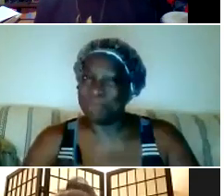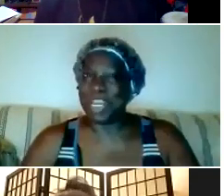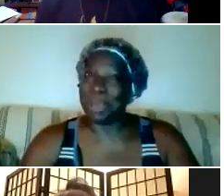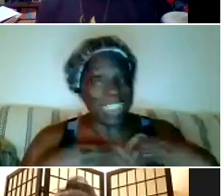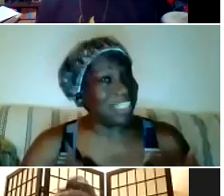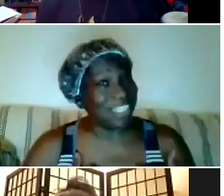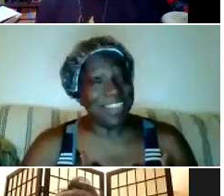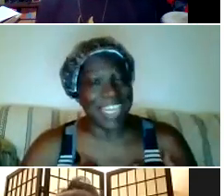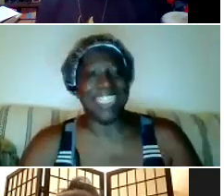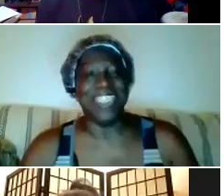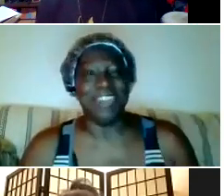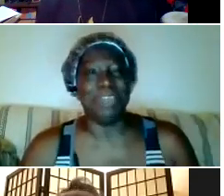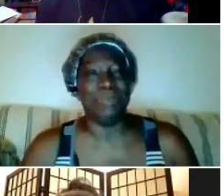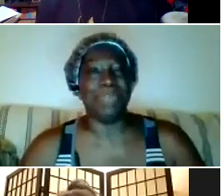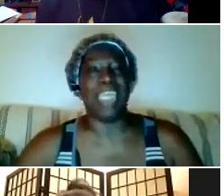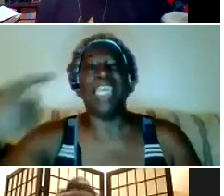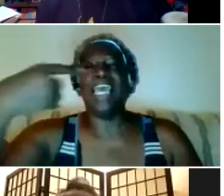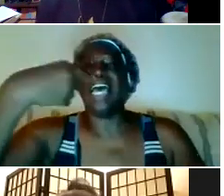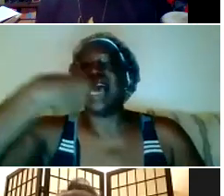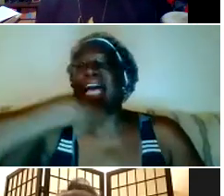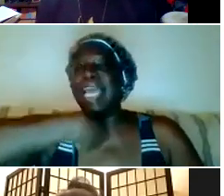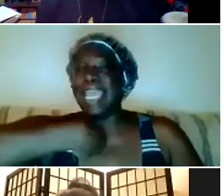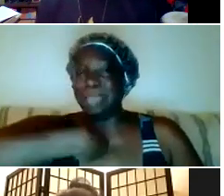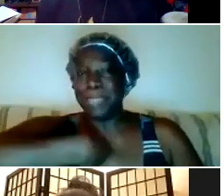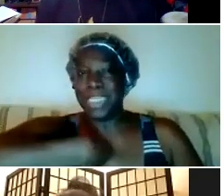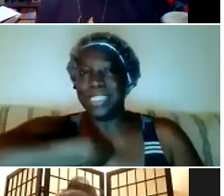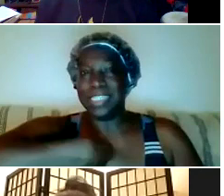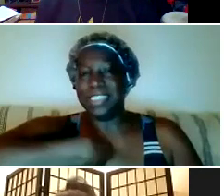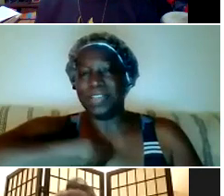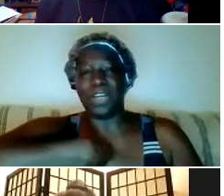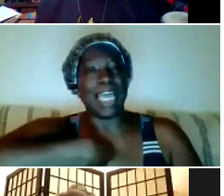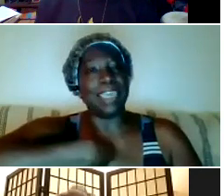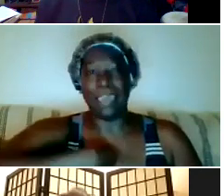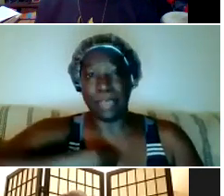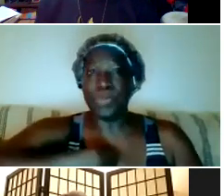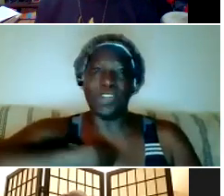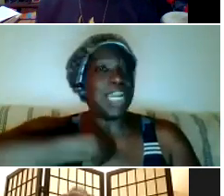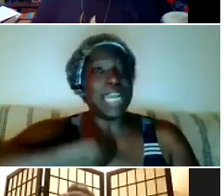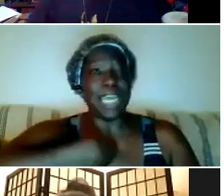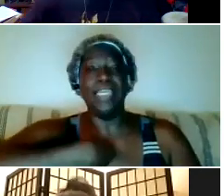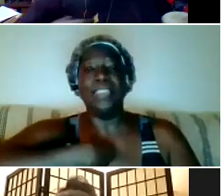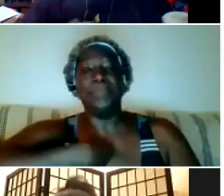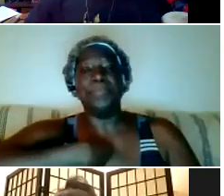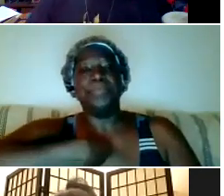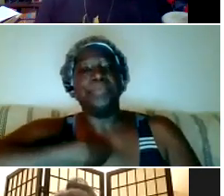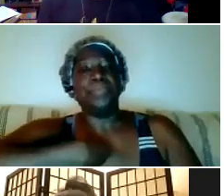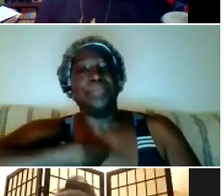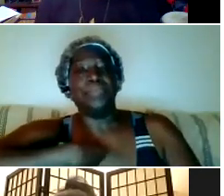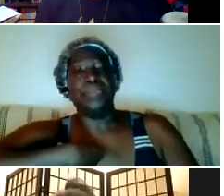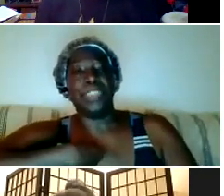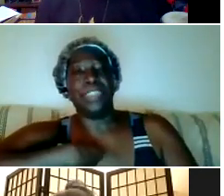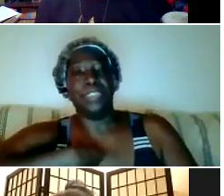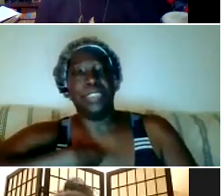just let them know I'm still learning. So it would be I'm, or I am, or I.